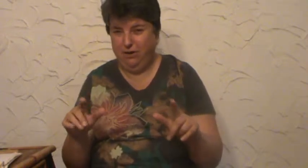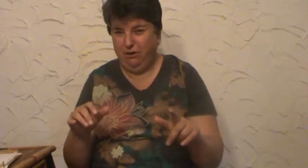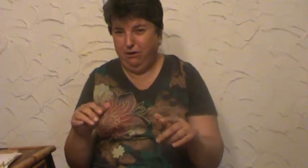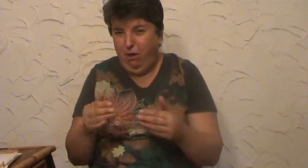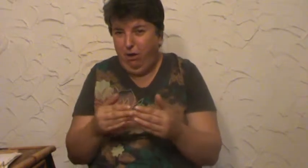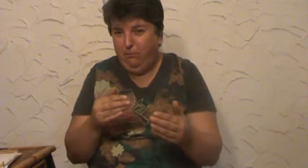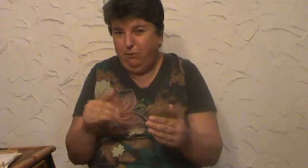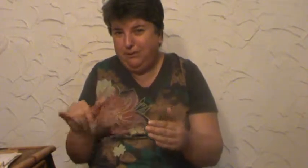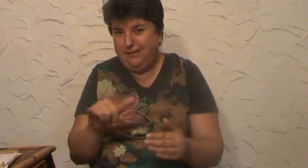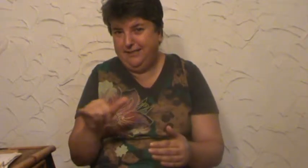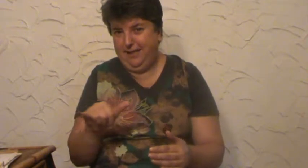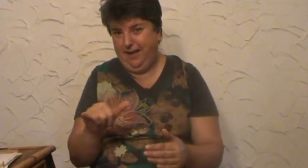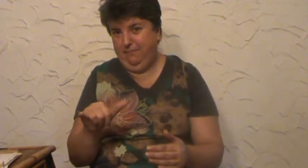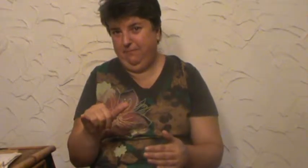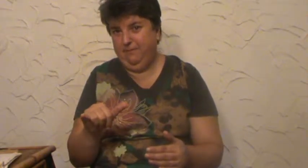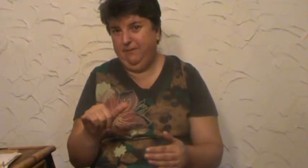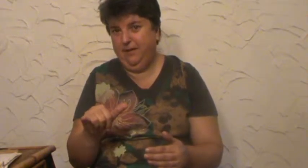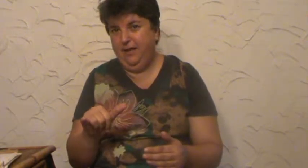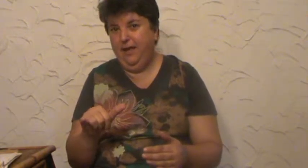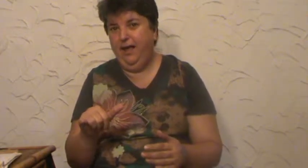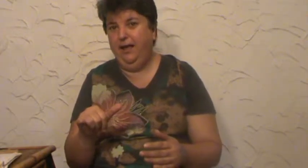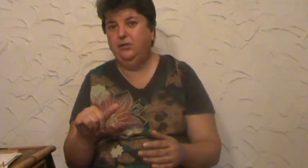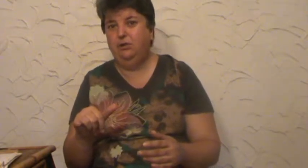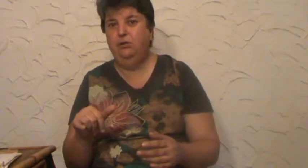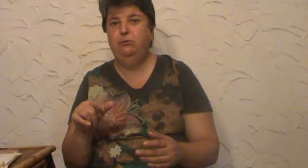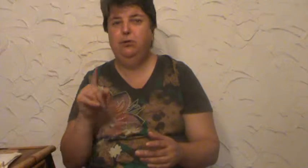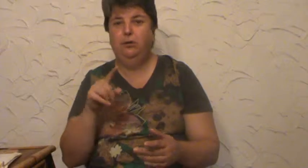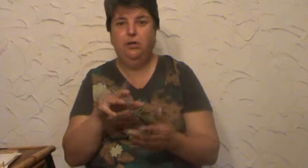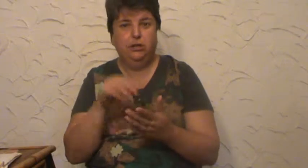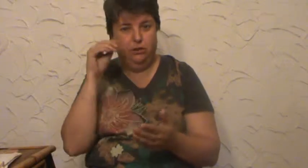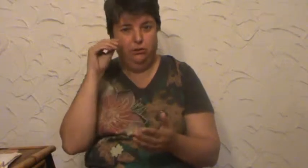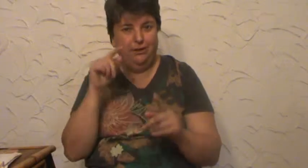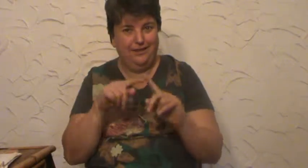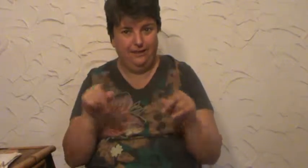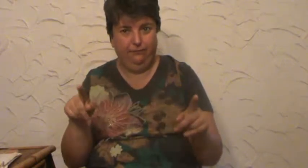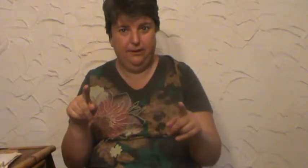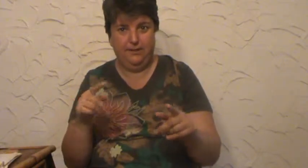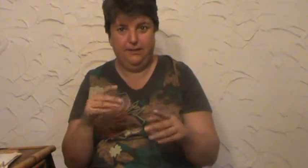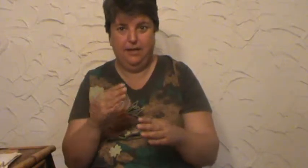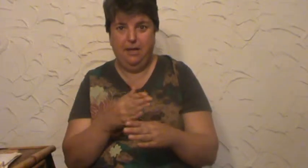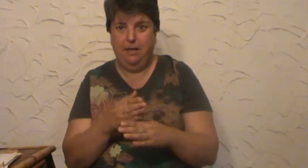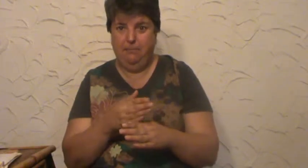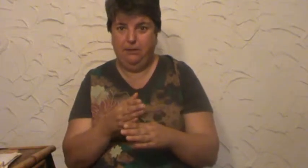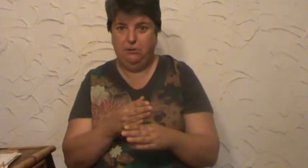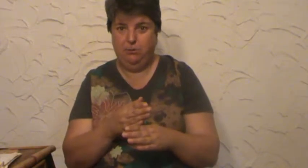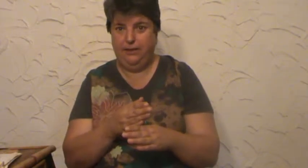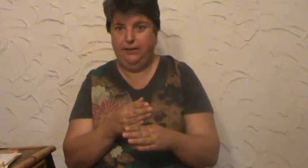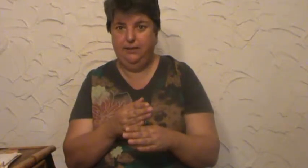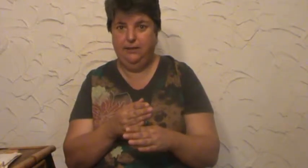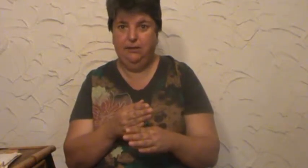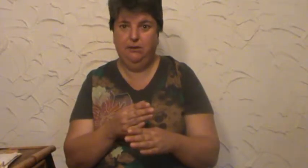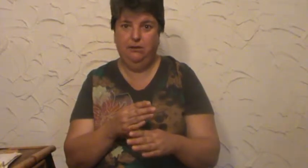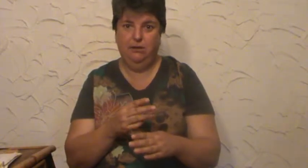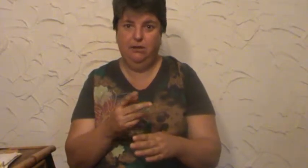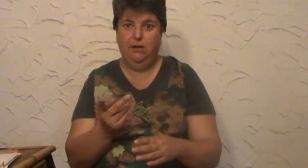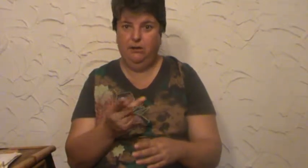are almost the same. And so you are going to learn the difference between the